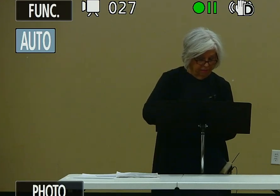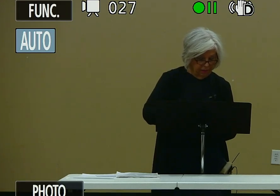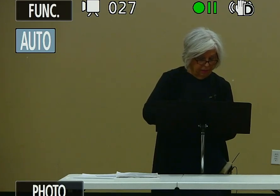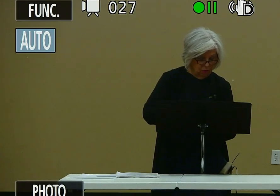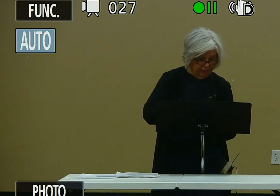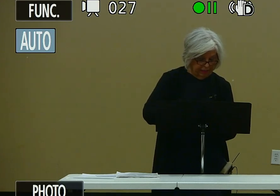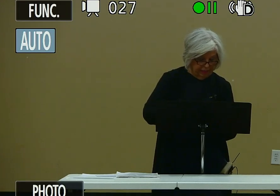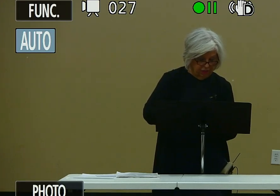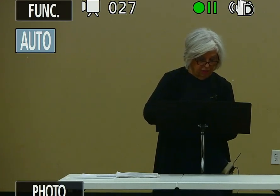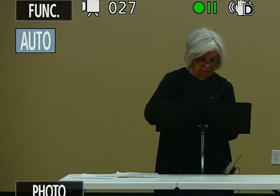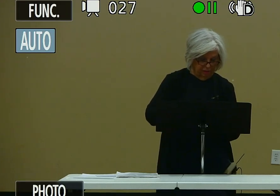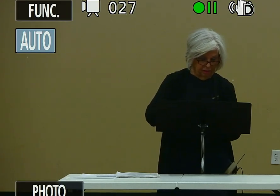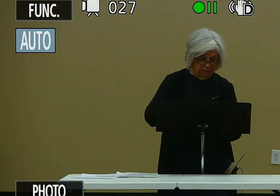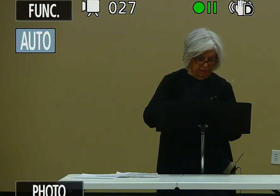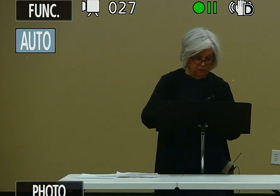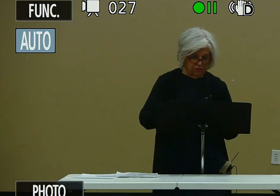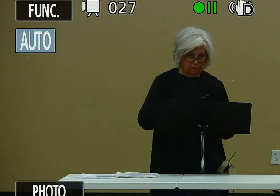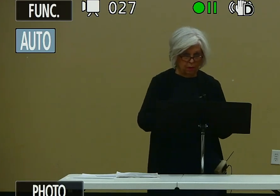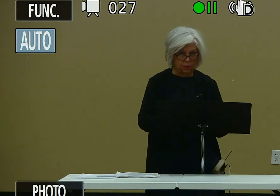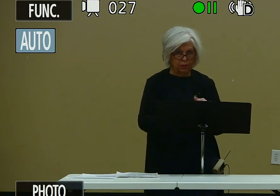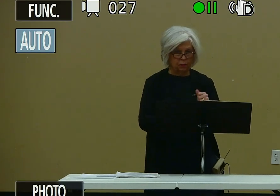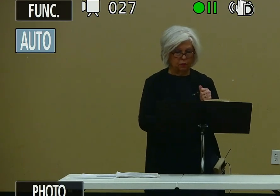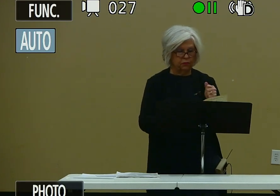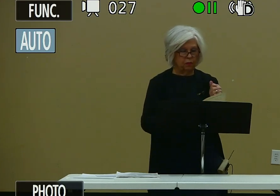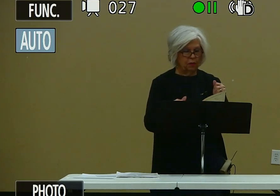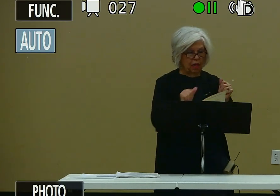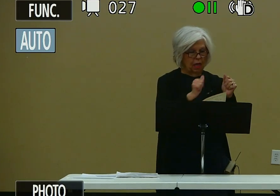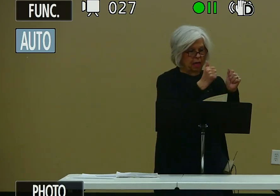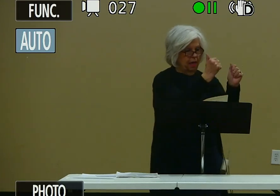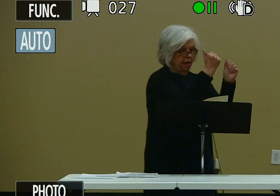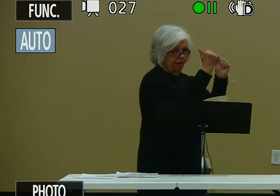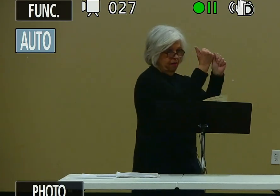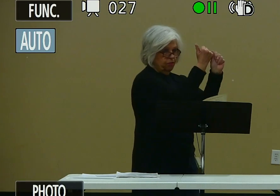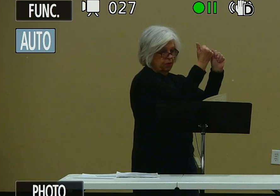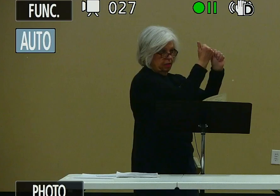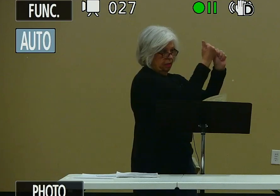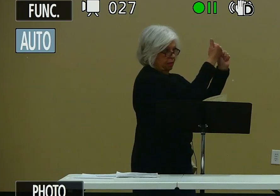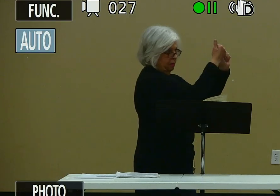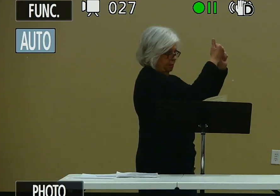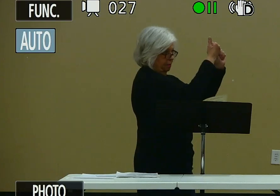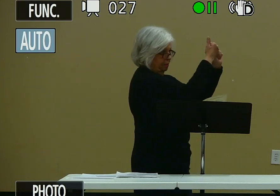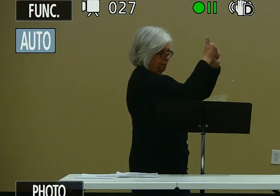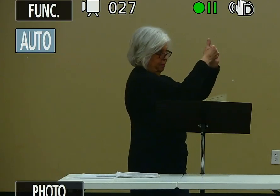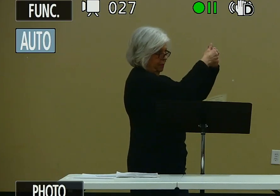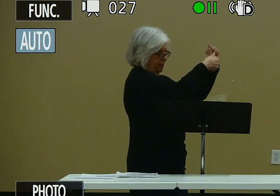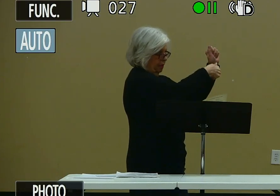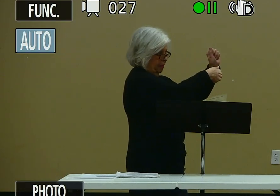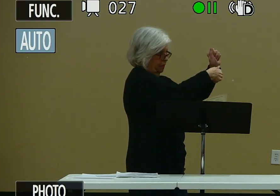Every or each. Okay, so you can rub your knuckles. So every, down like